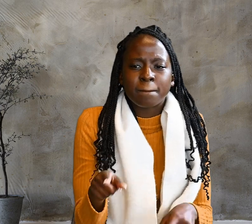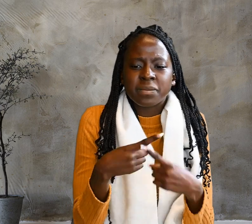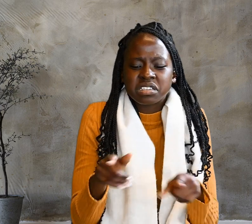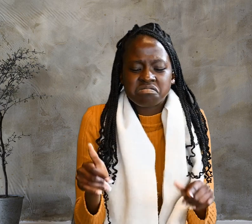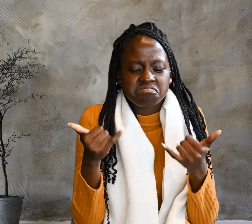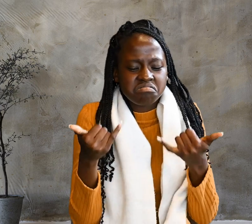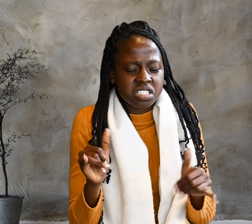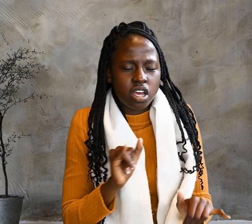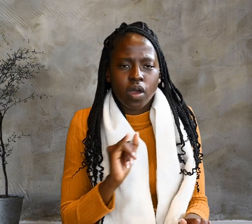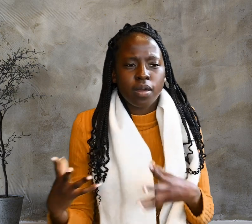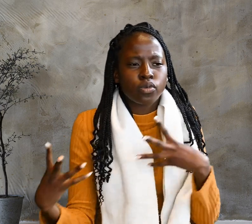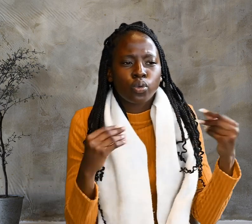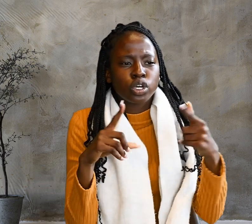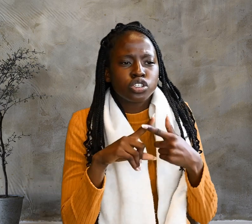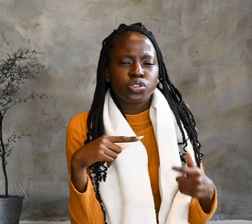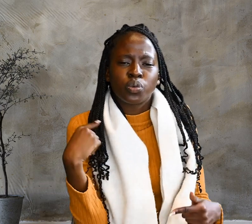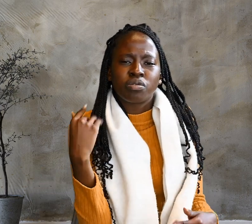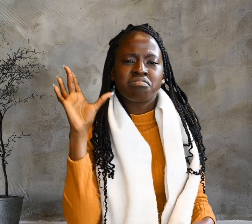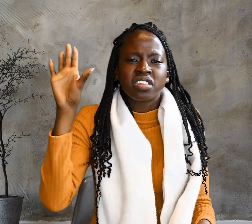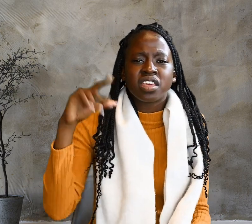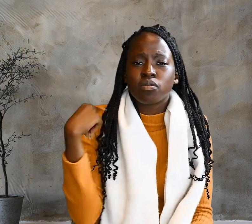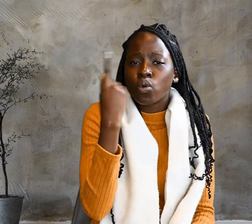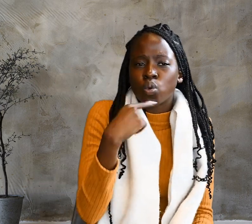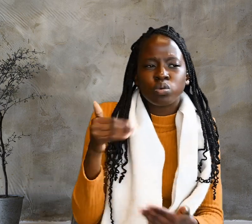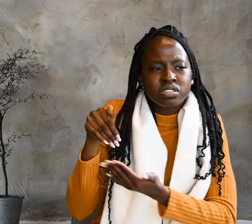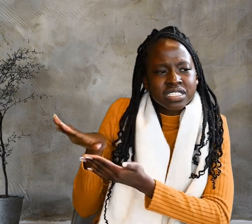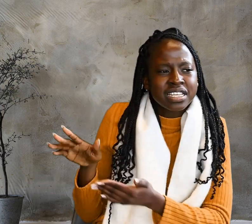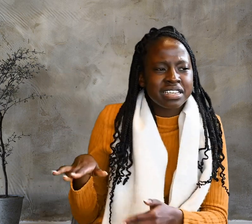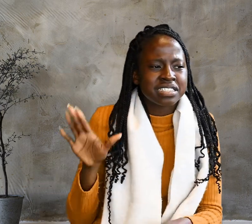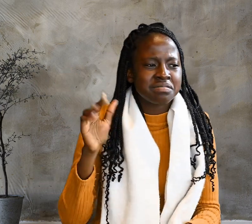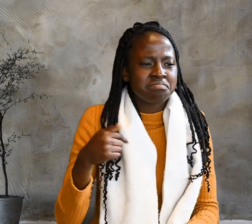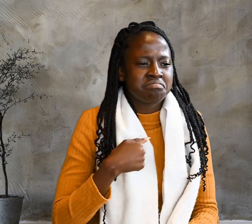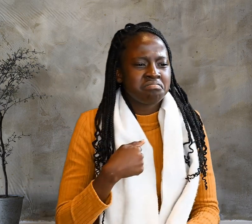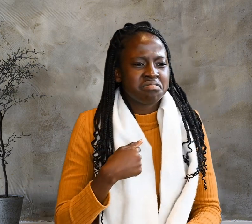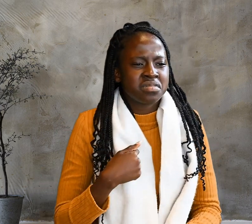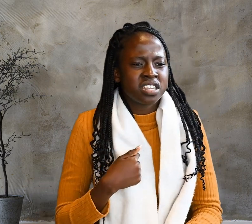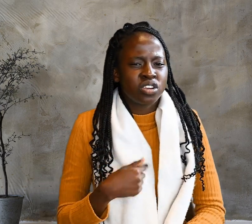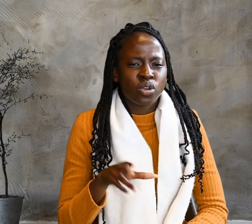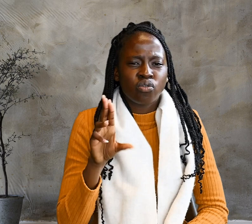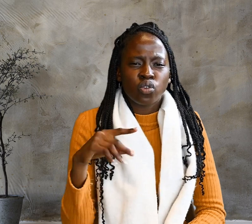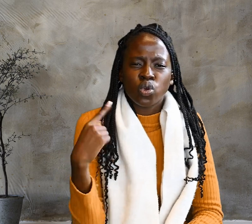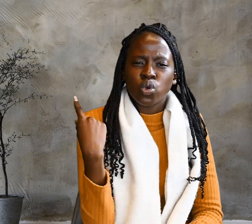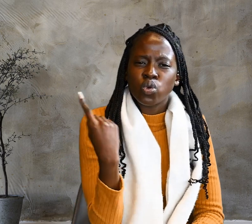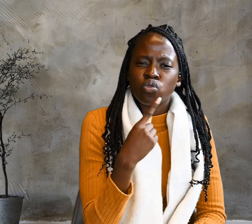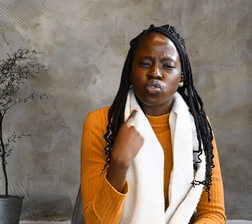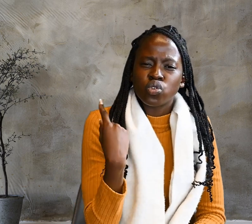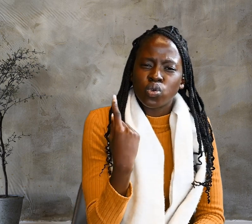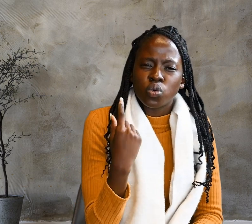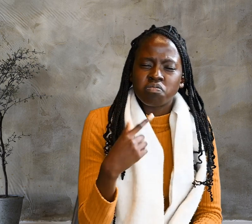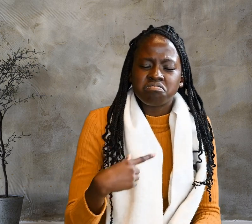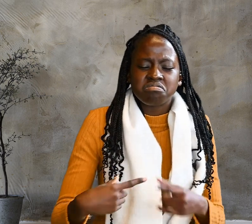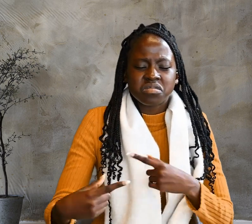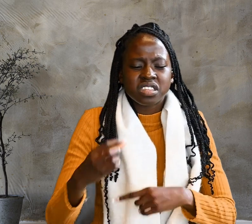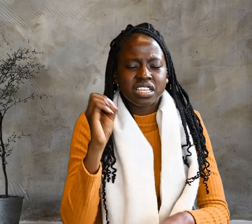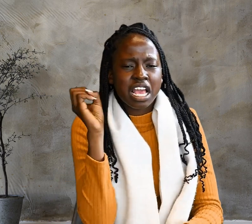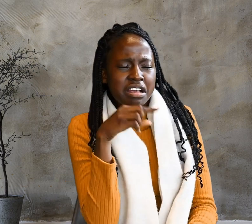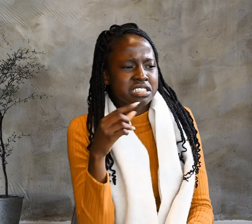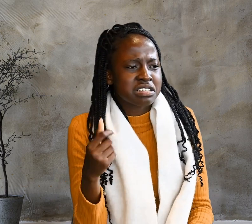who sent me. None of you asks me, where are you going? Rather, you are filled